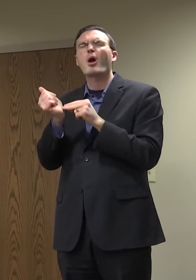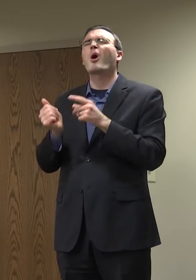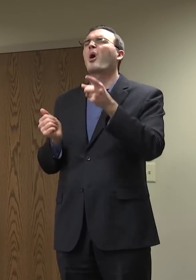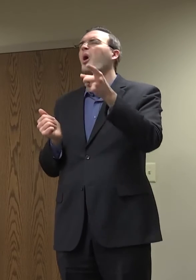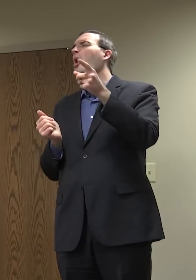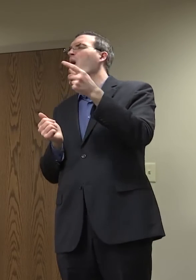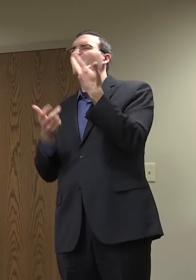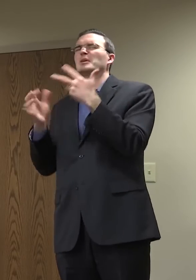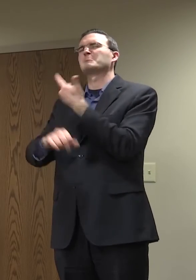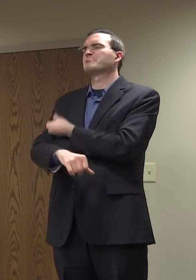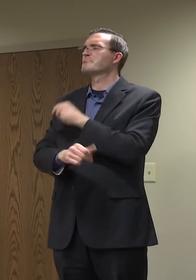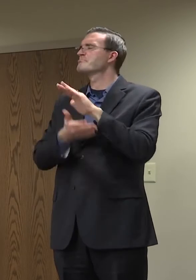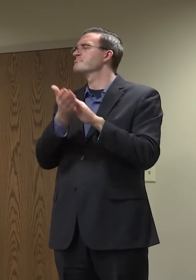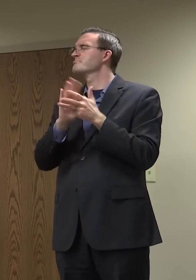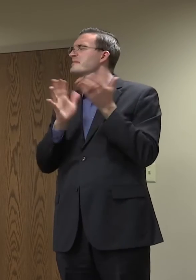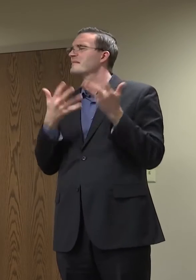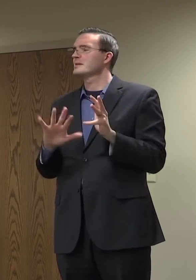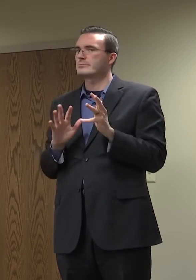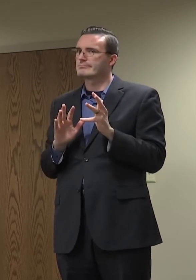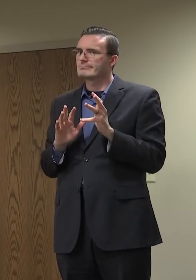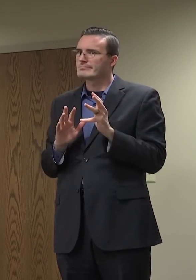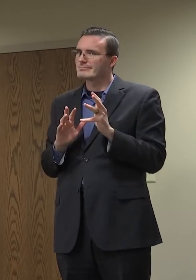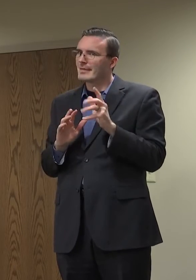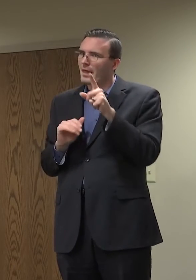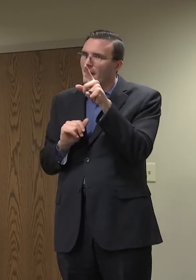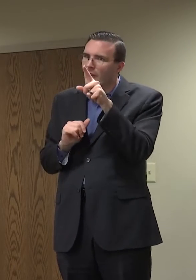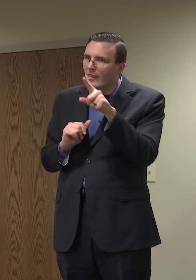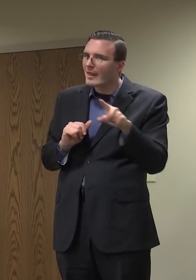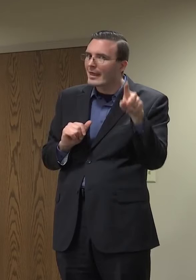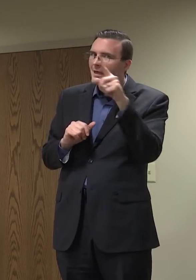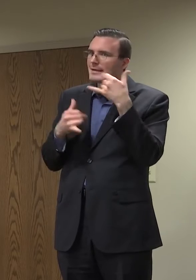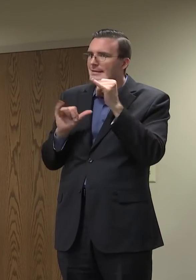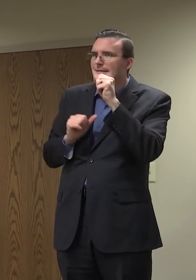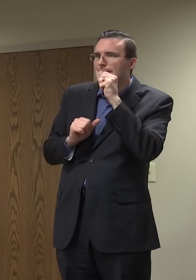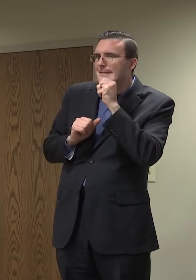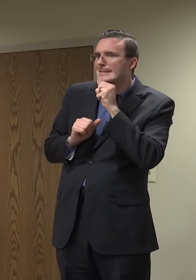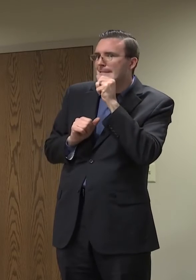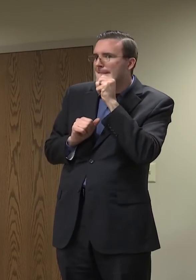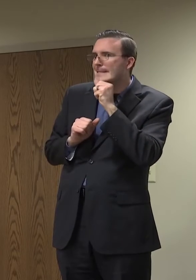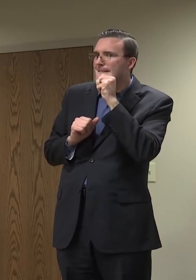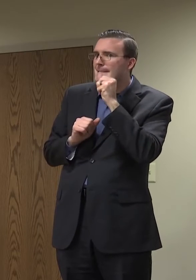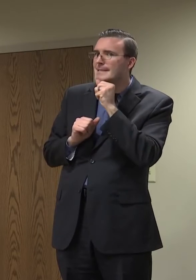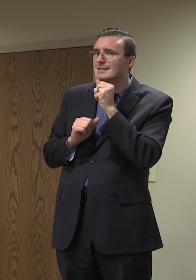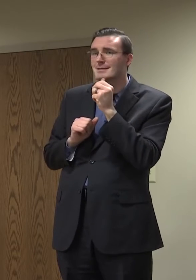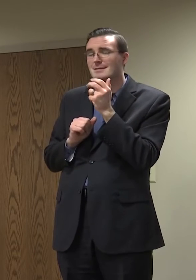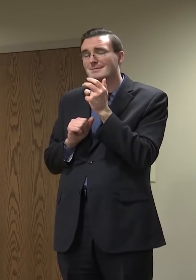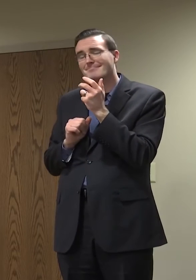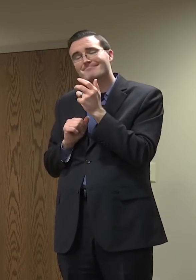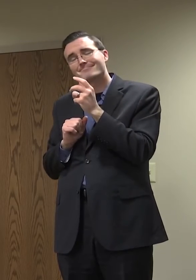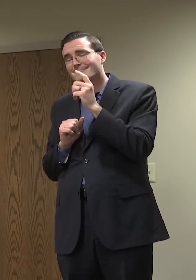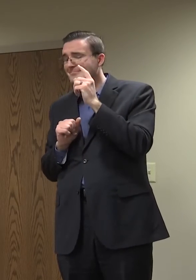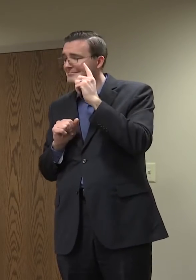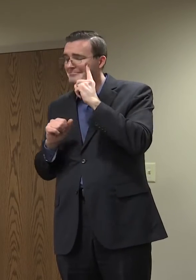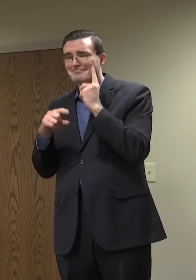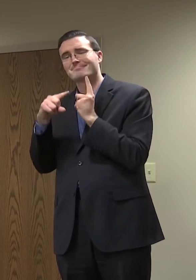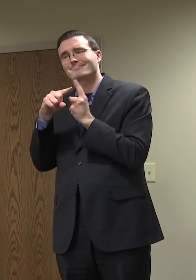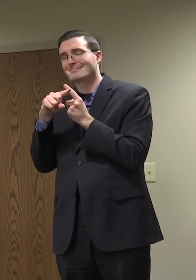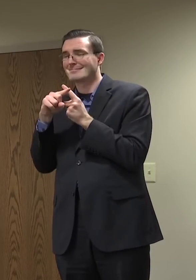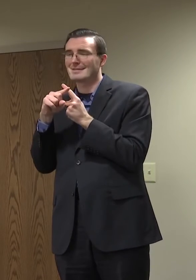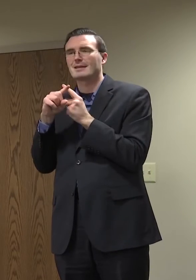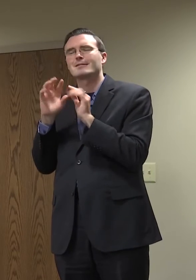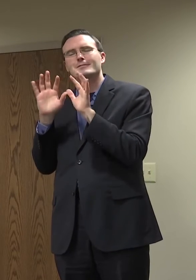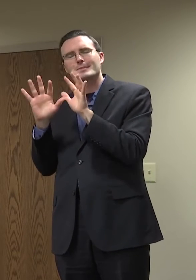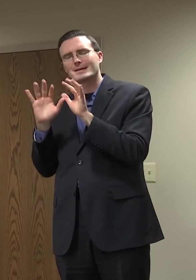please remain focused and do it for them. In Rockford, we have right around